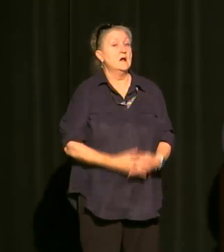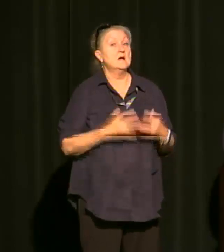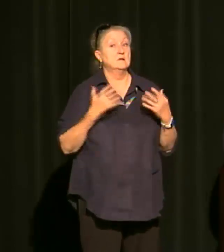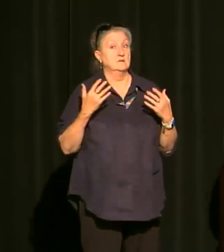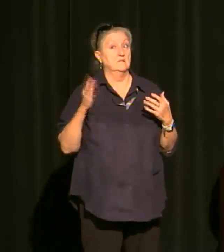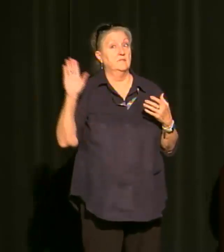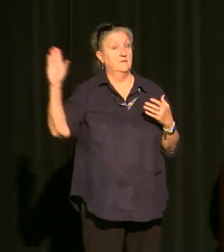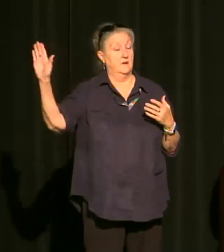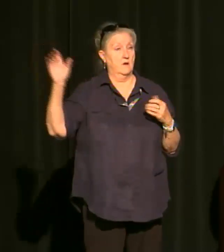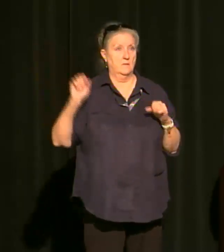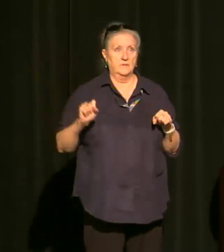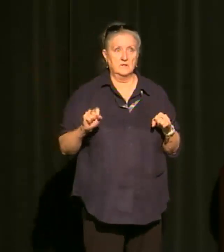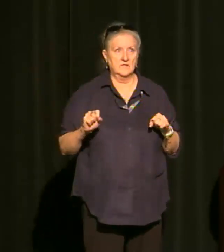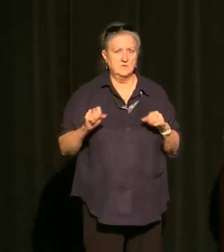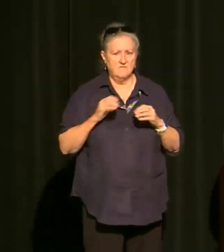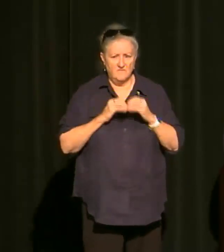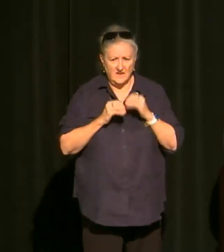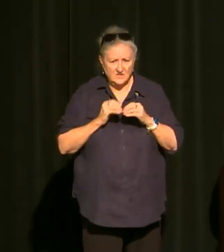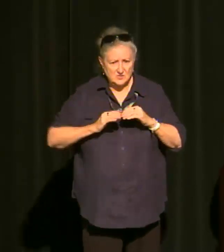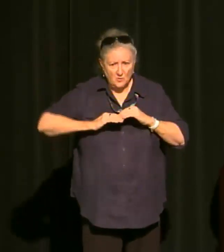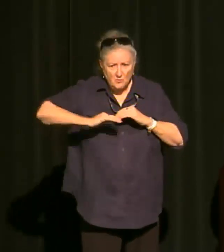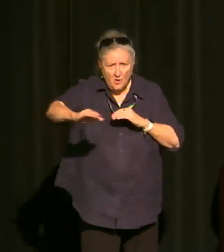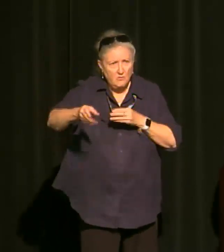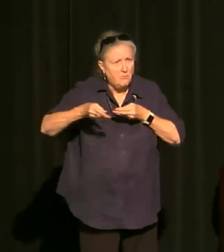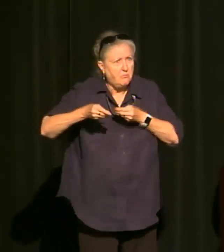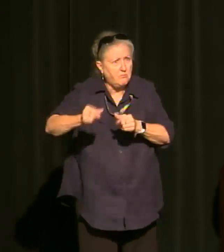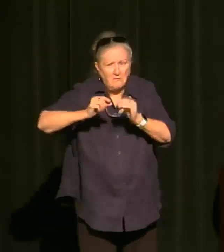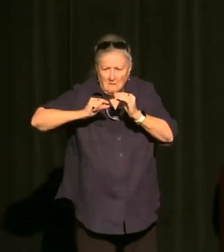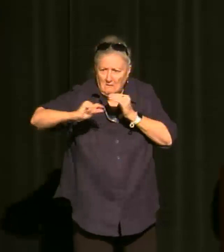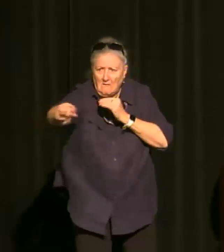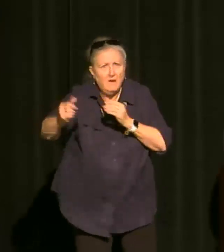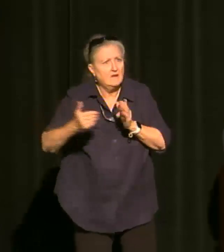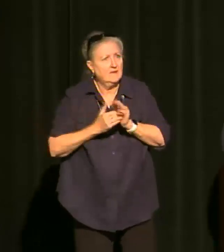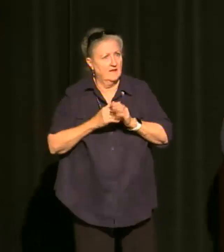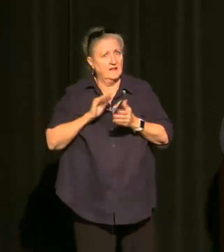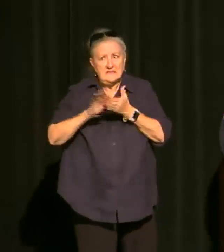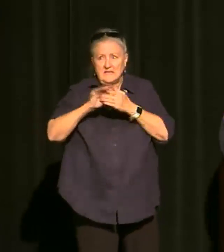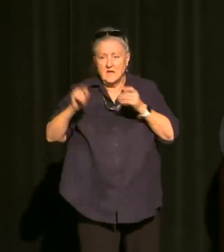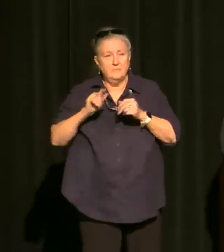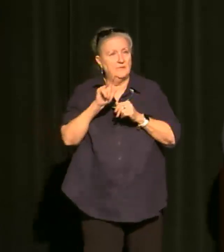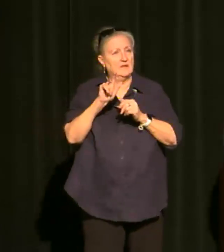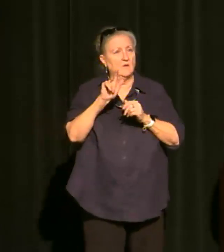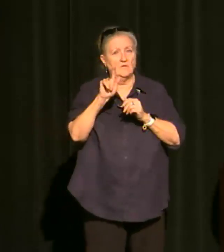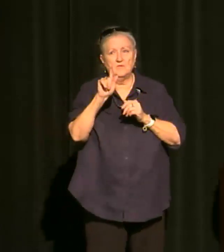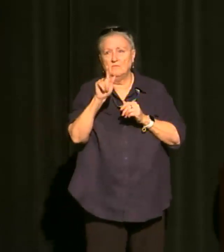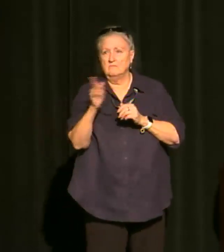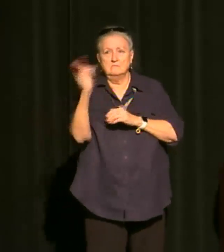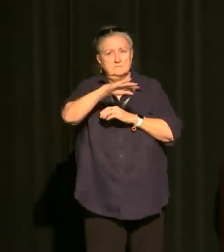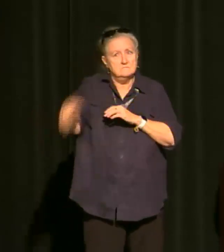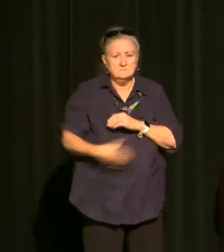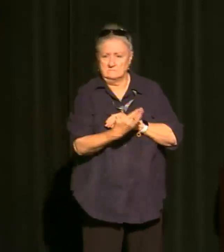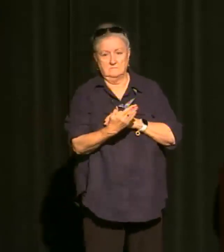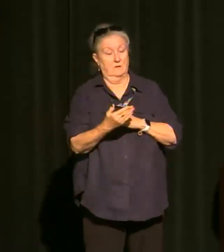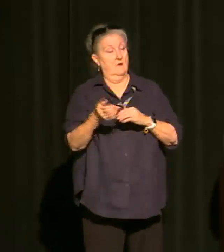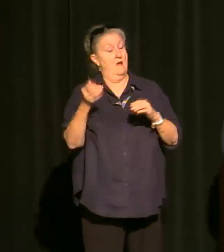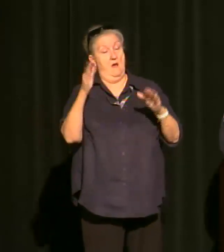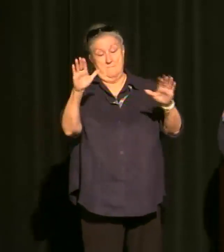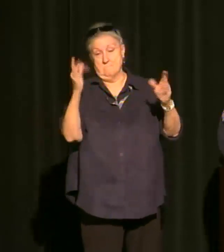Their ability to get the roadway repaved and cleaned up in 24 hours was nothing short of